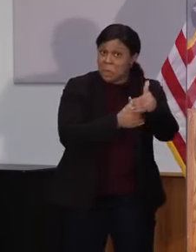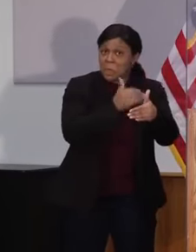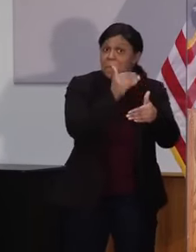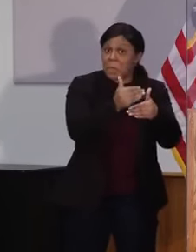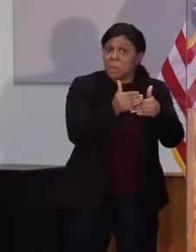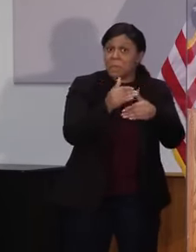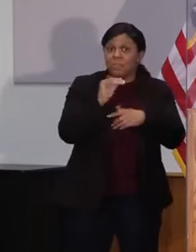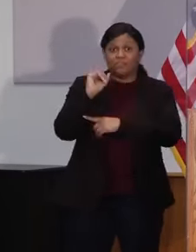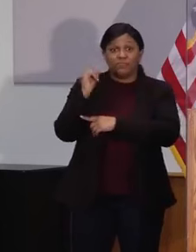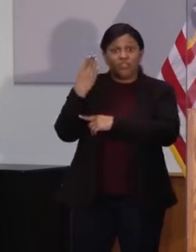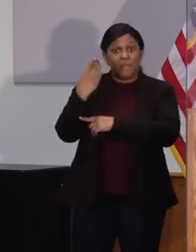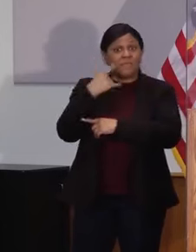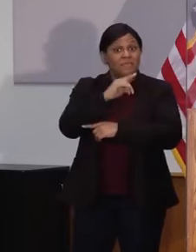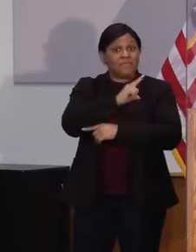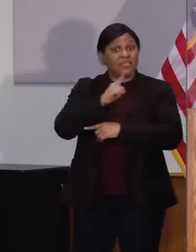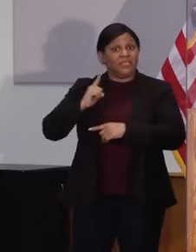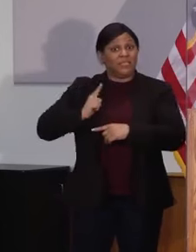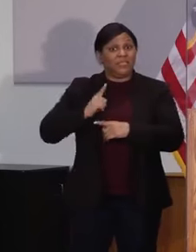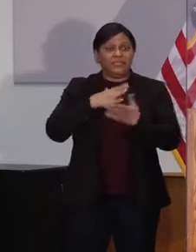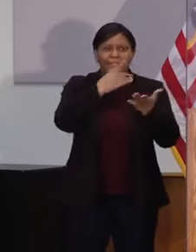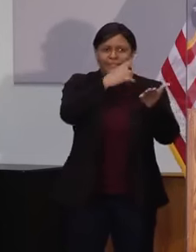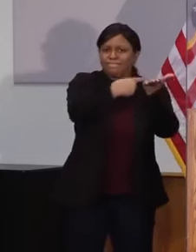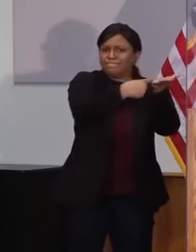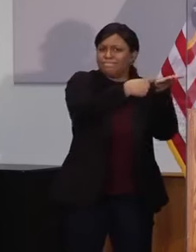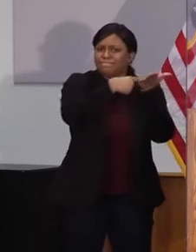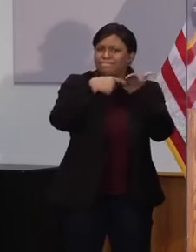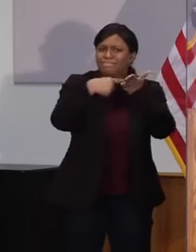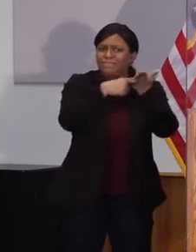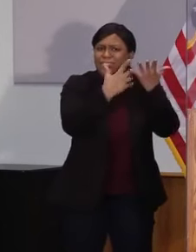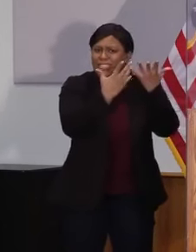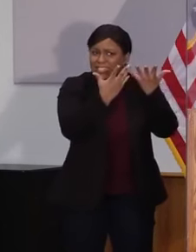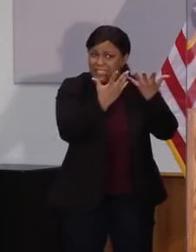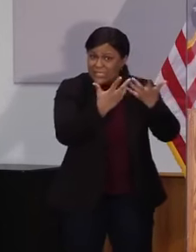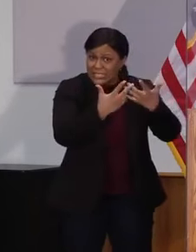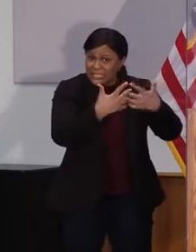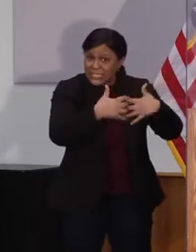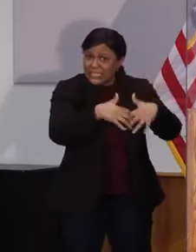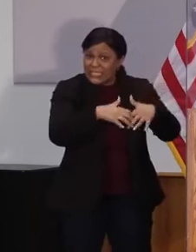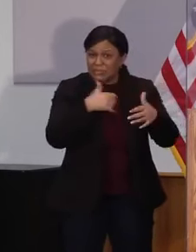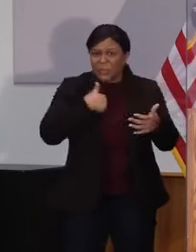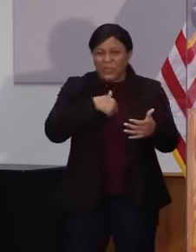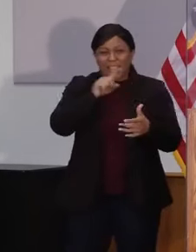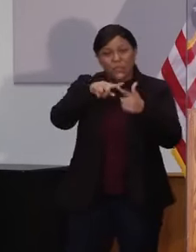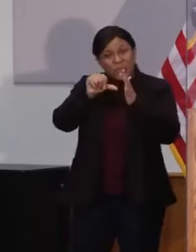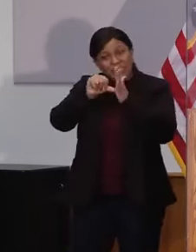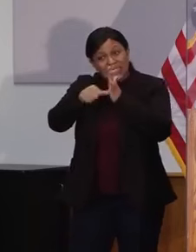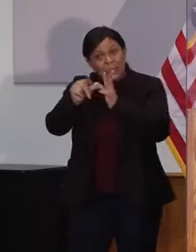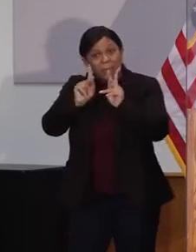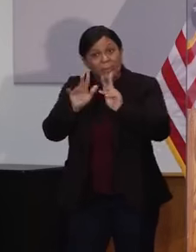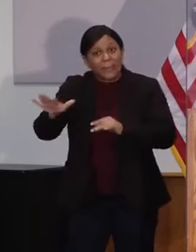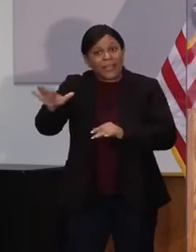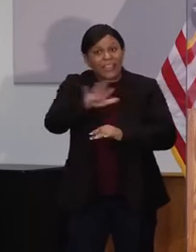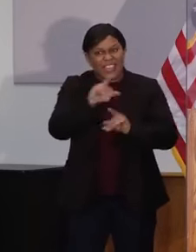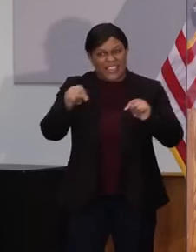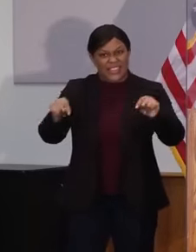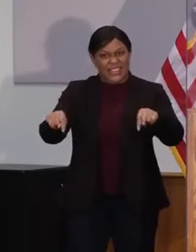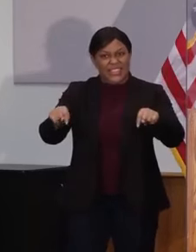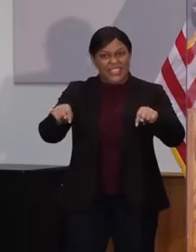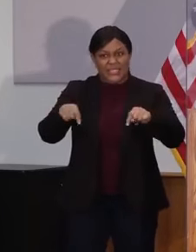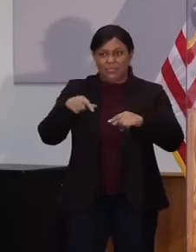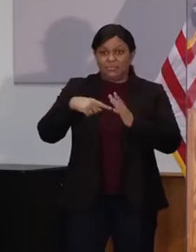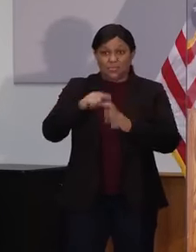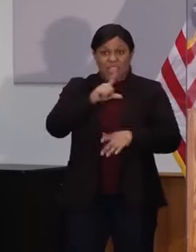legislature to work out their differences. But I need to just emphasize for the people of Minnesota, this is the way the legislature works. It's